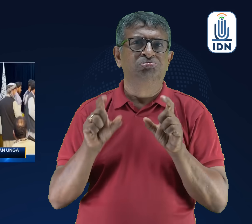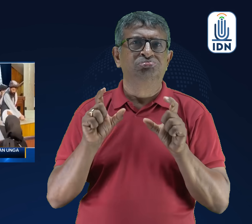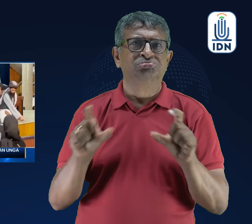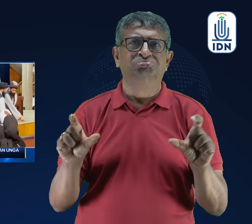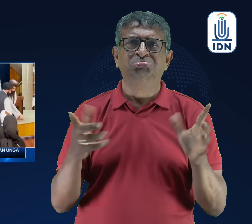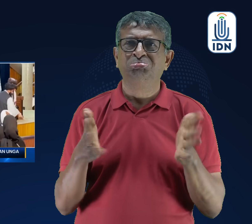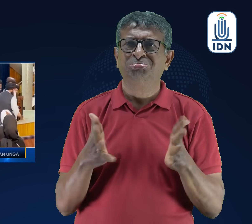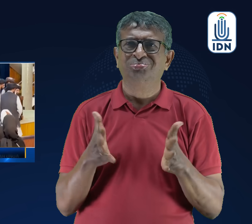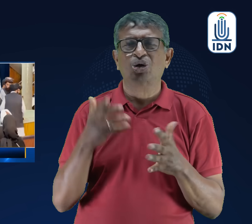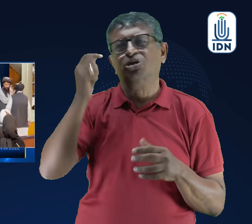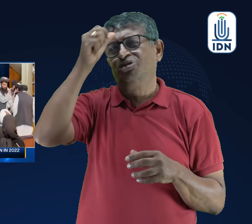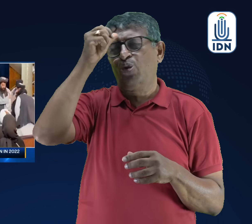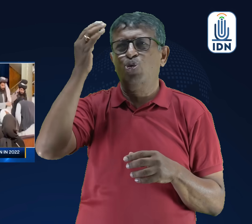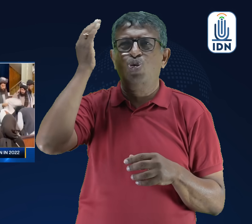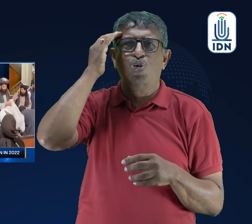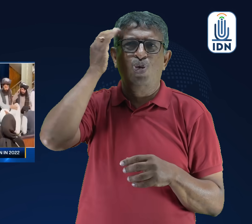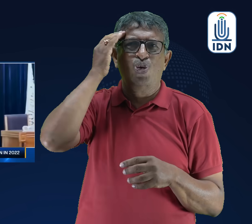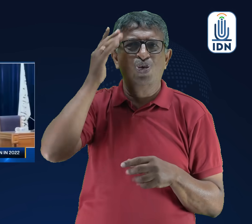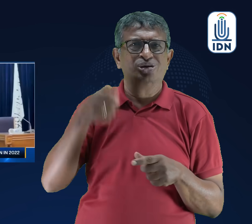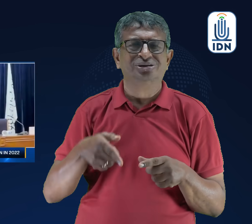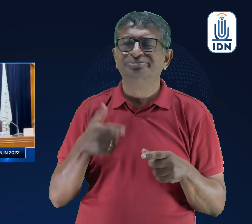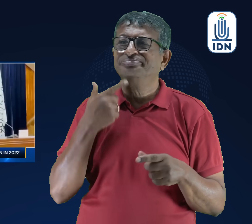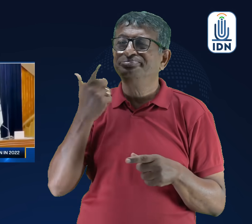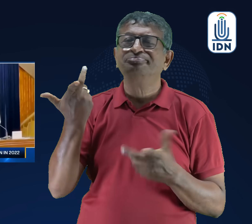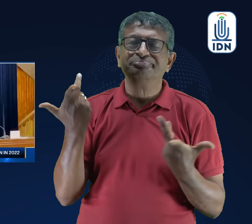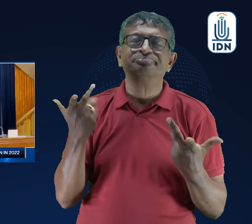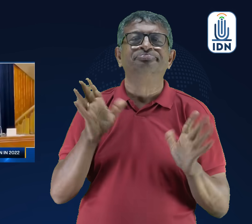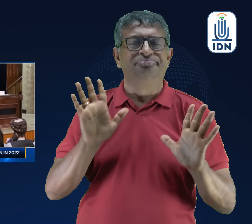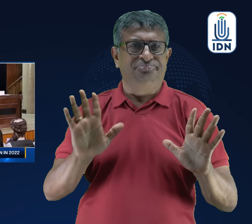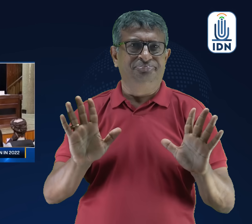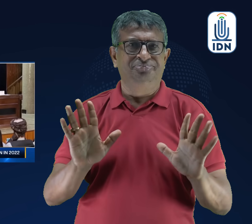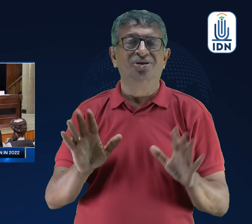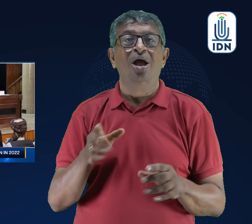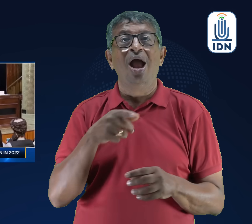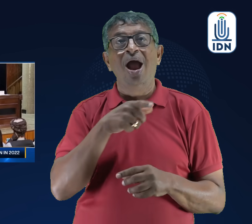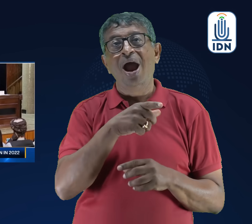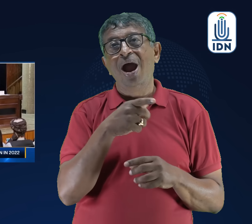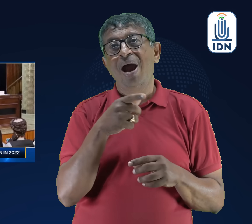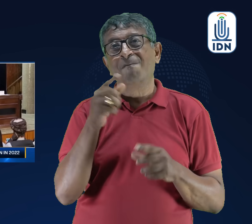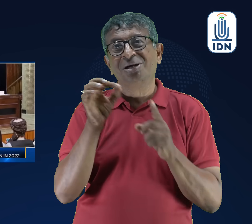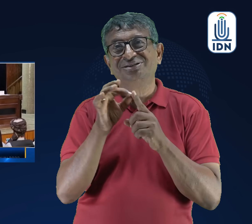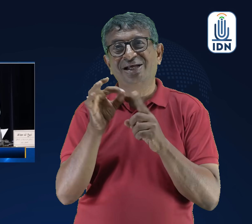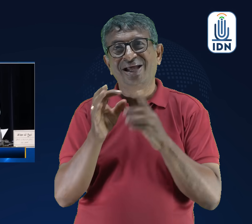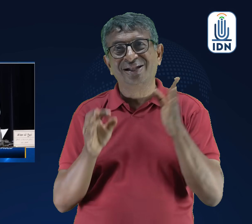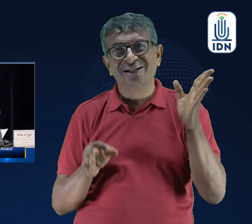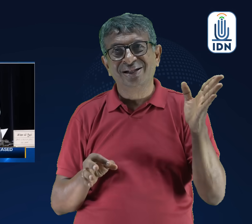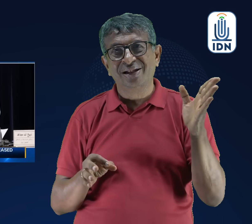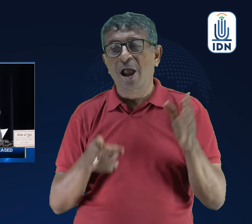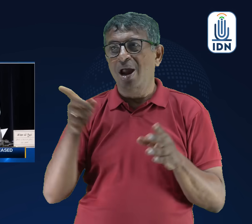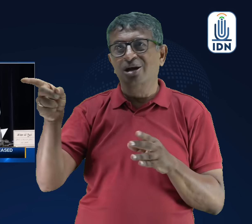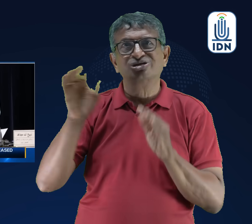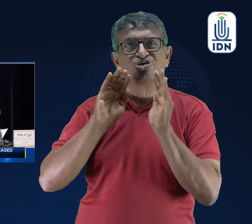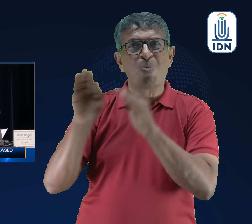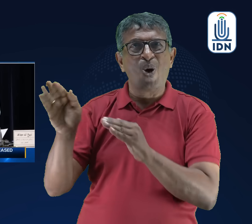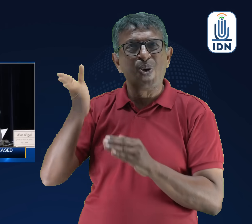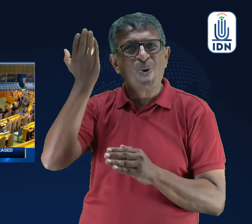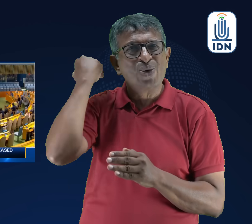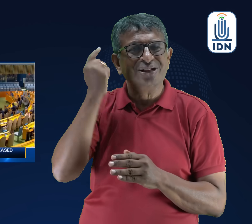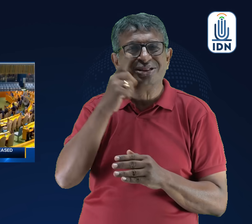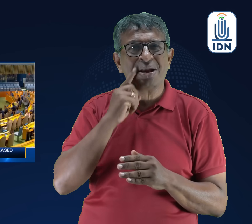against the Taliban. This is the same Pakistan that helped create the Taliban. They secretly armed and funded them. They rejoiced when the Taliban returned to power in 2021. Yet the